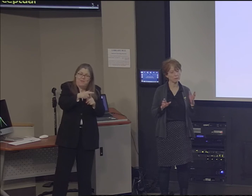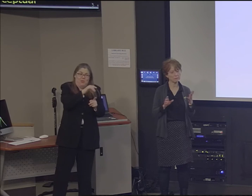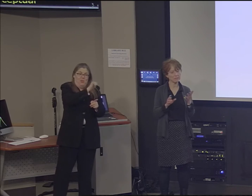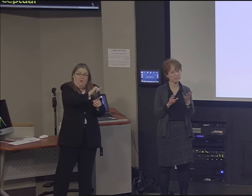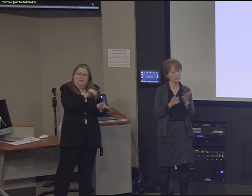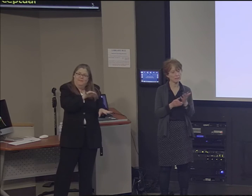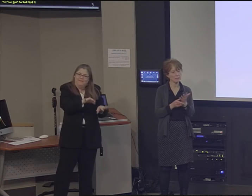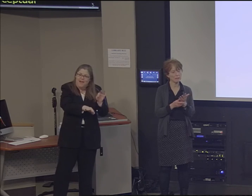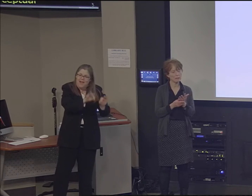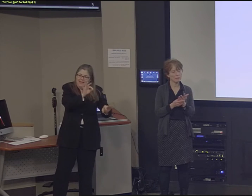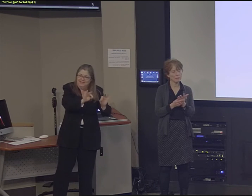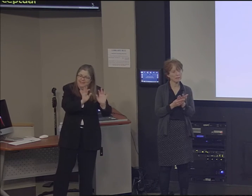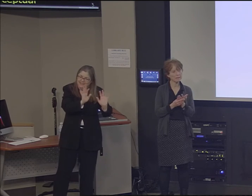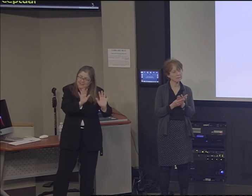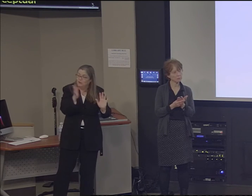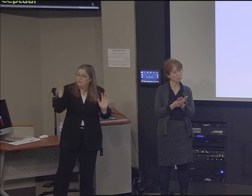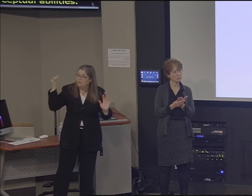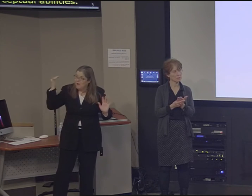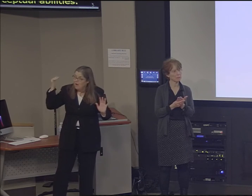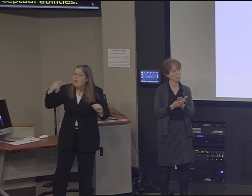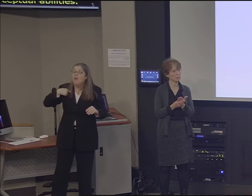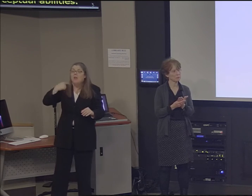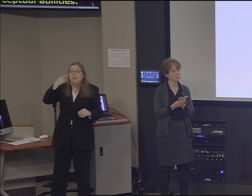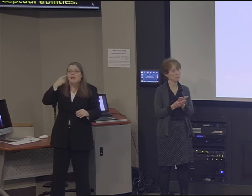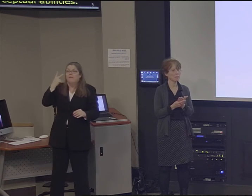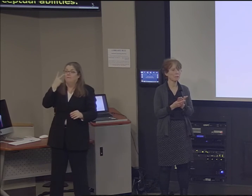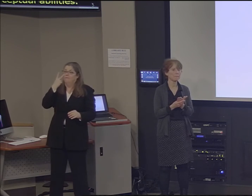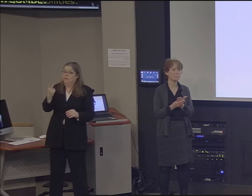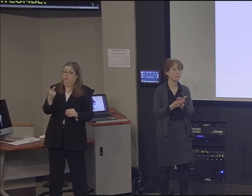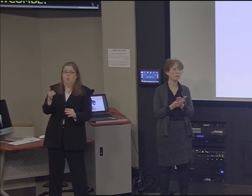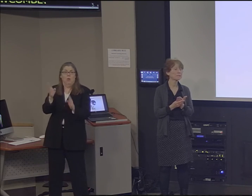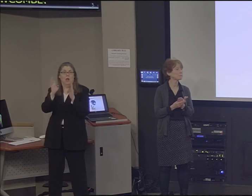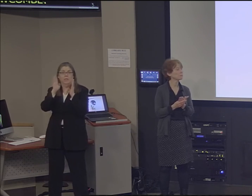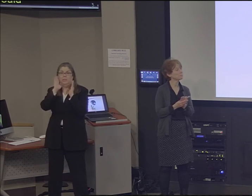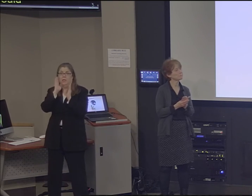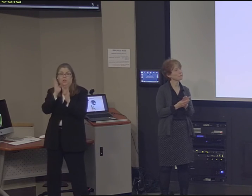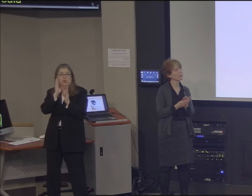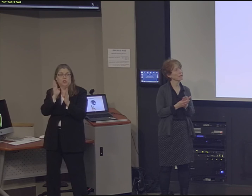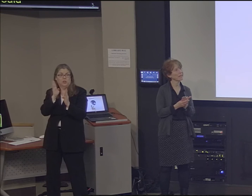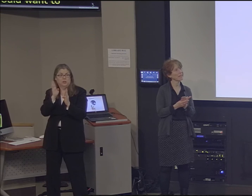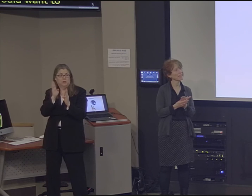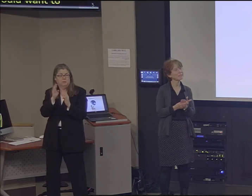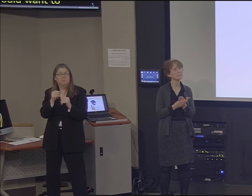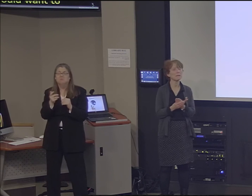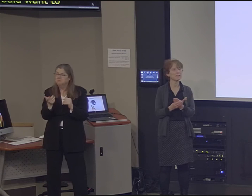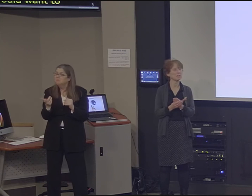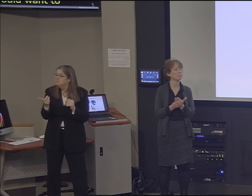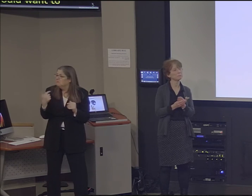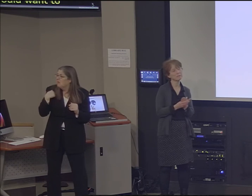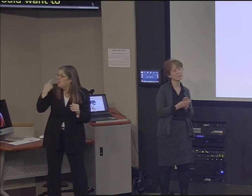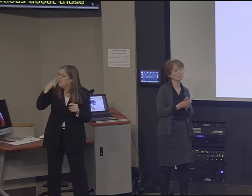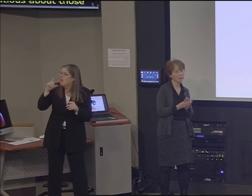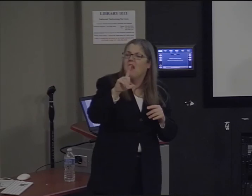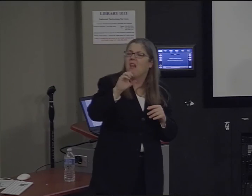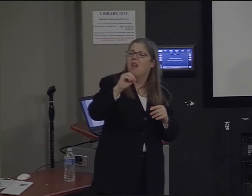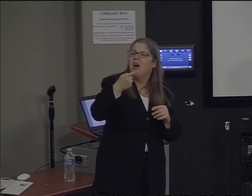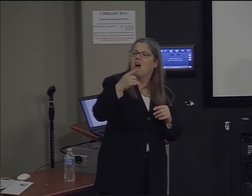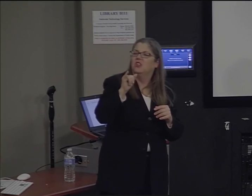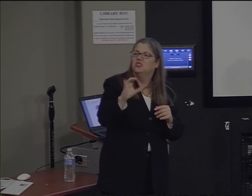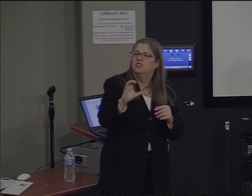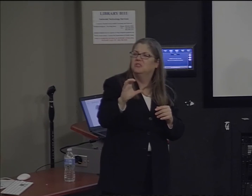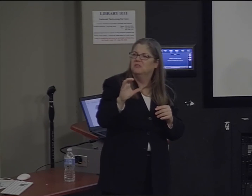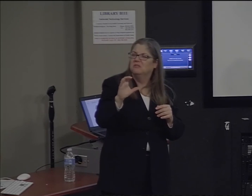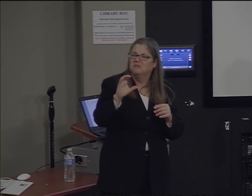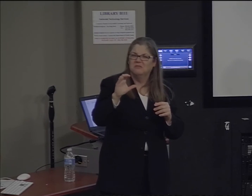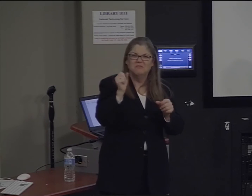following reasons. I think visual attention is possibly I think it's logically prerequisite to the